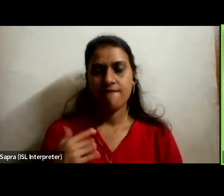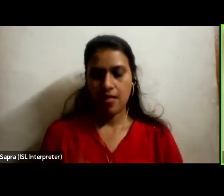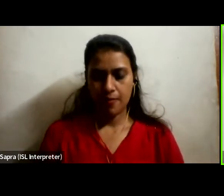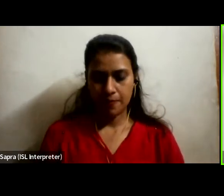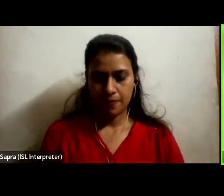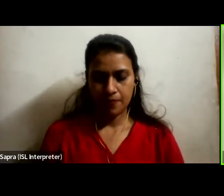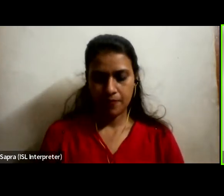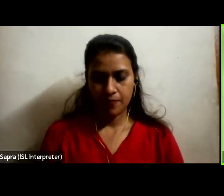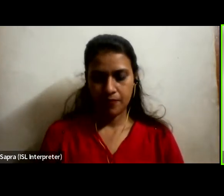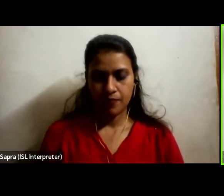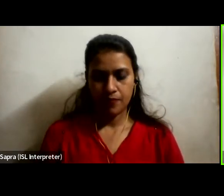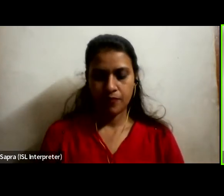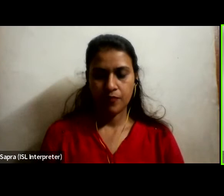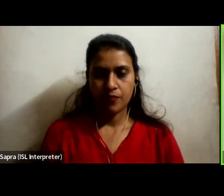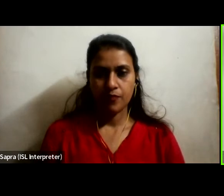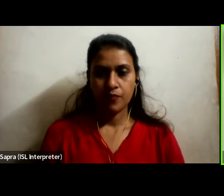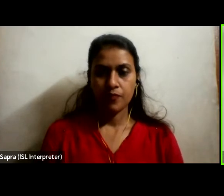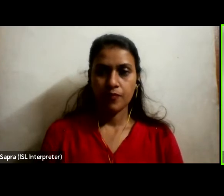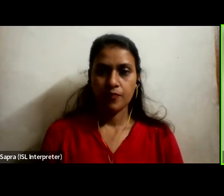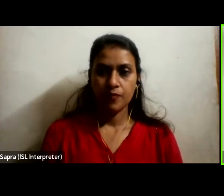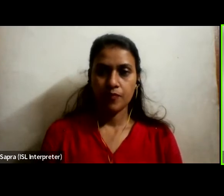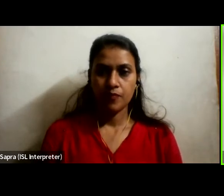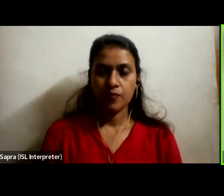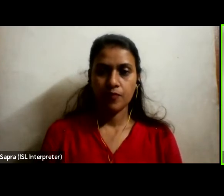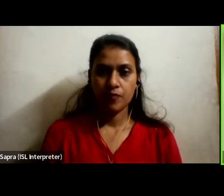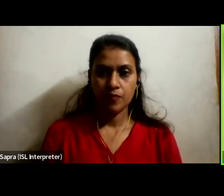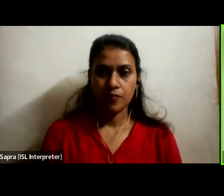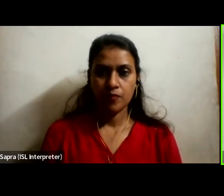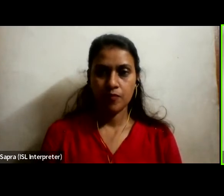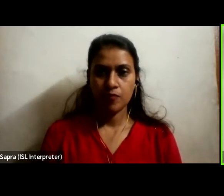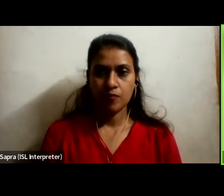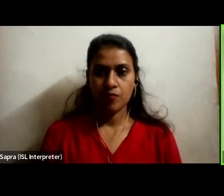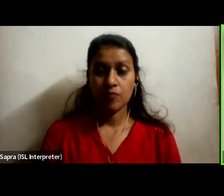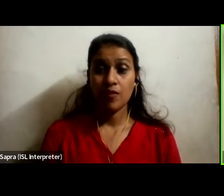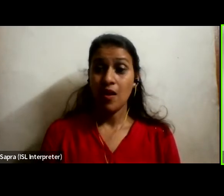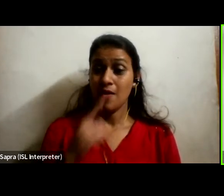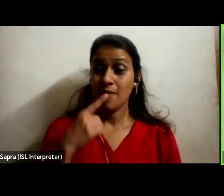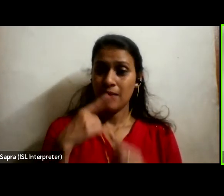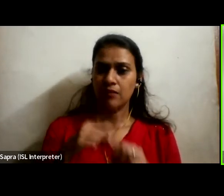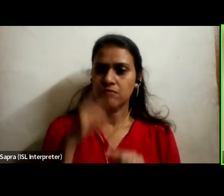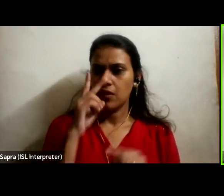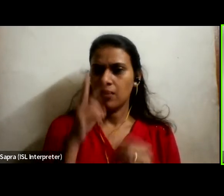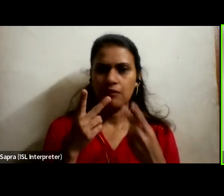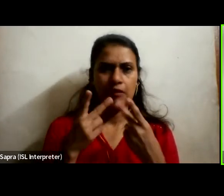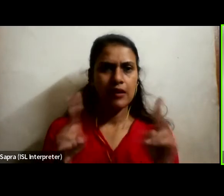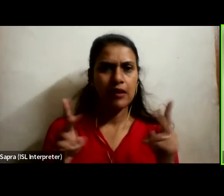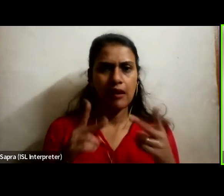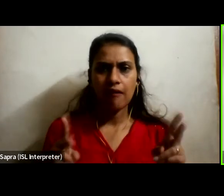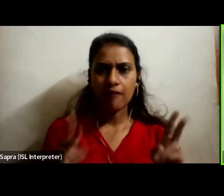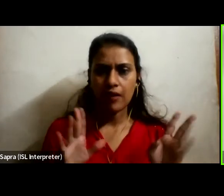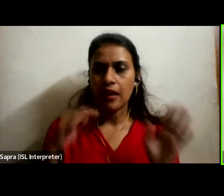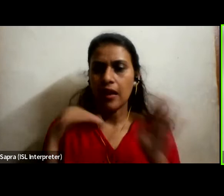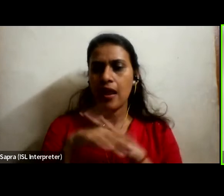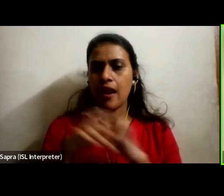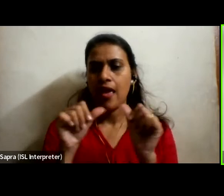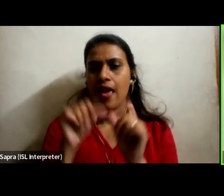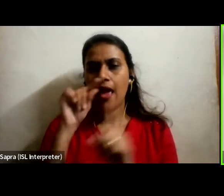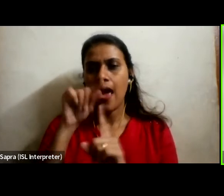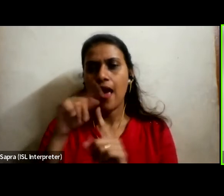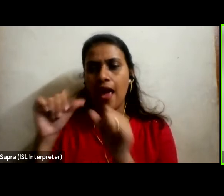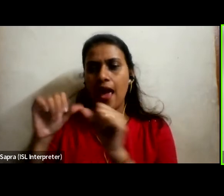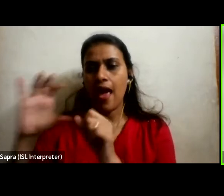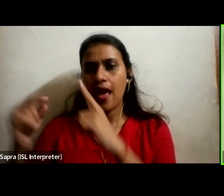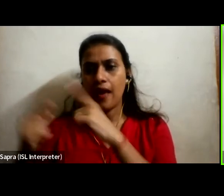as issues, and also where like differences in laws, such as, for example, in the AI Act and the